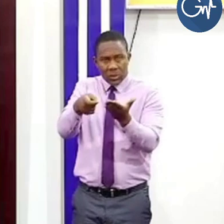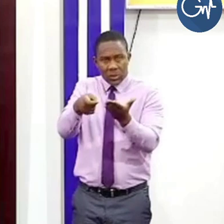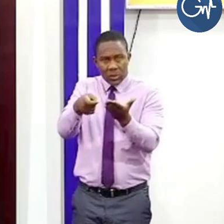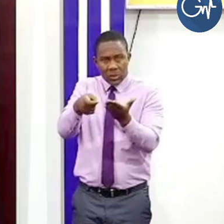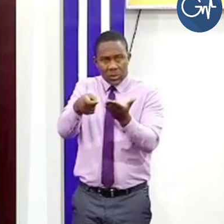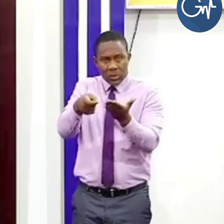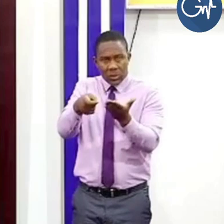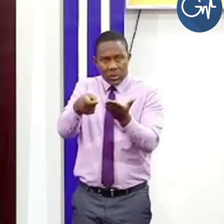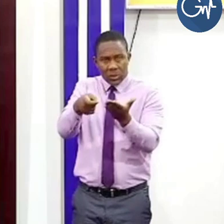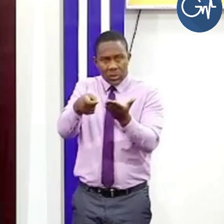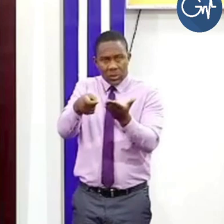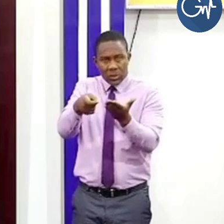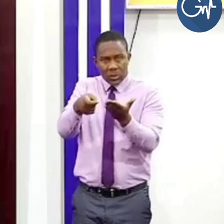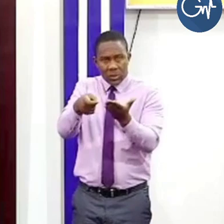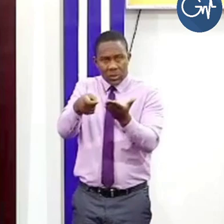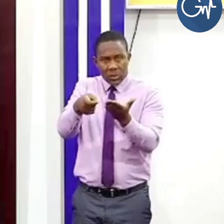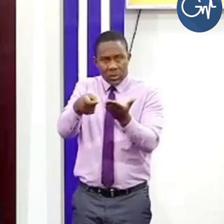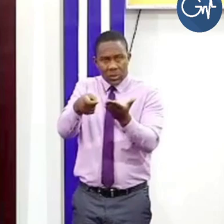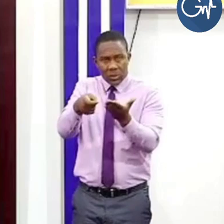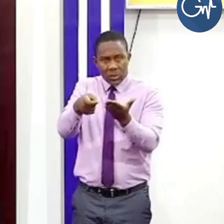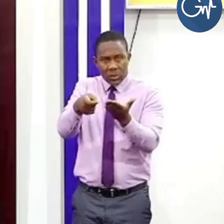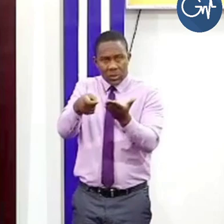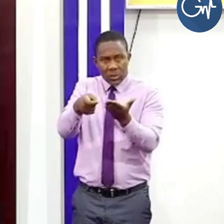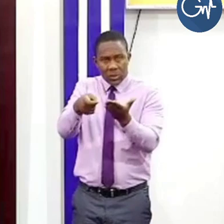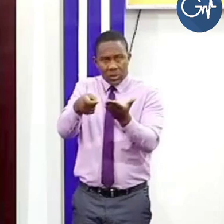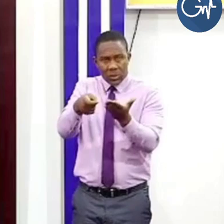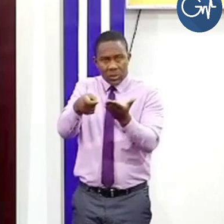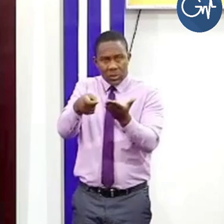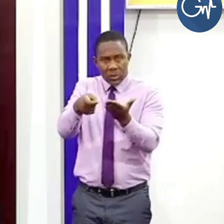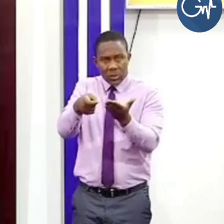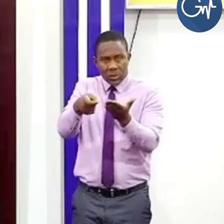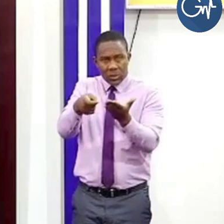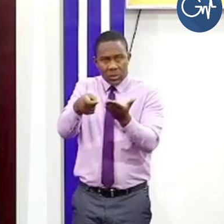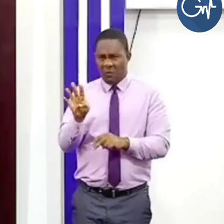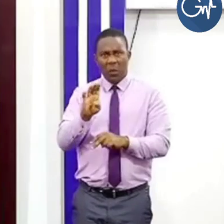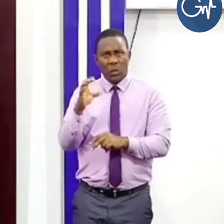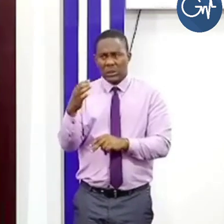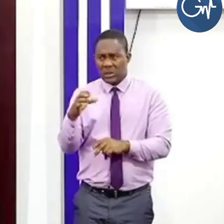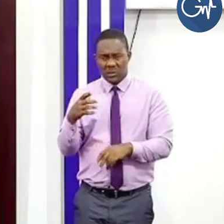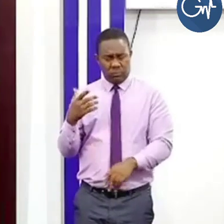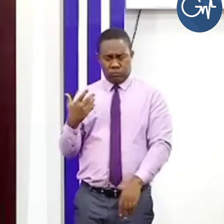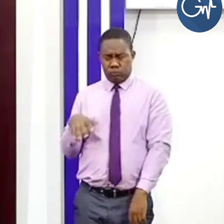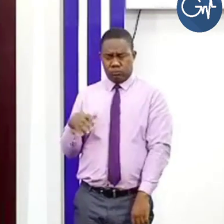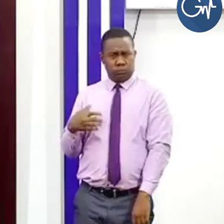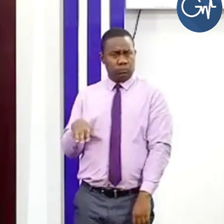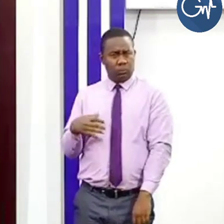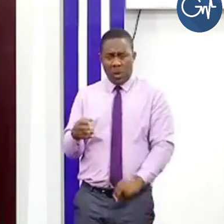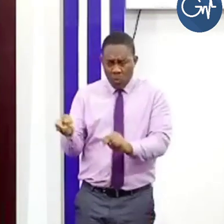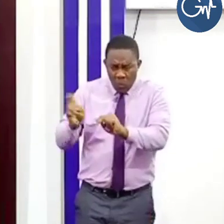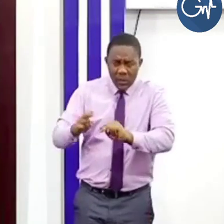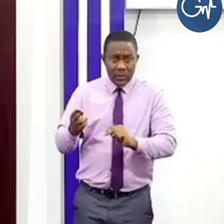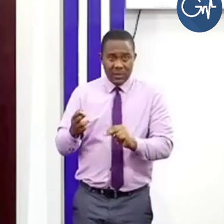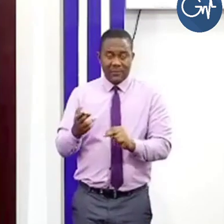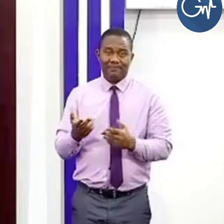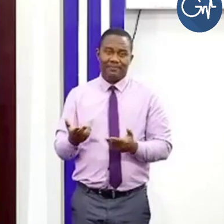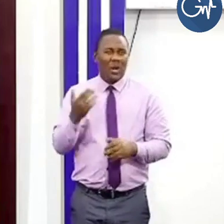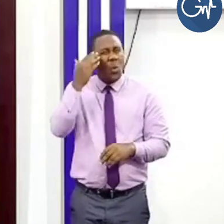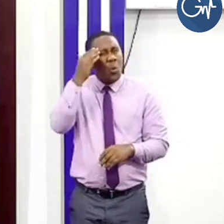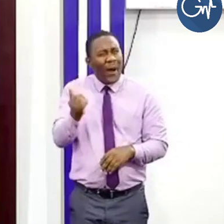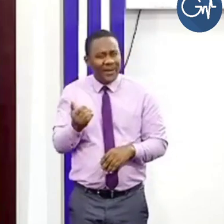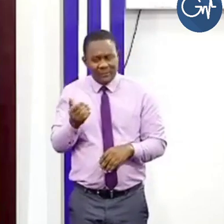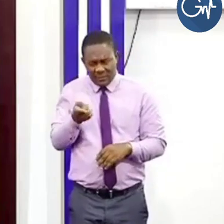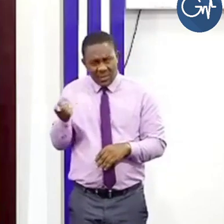crano, a dear yes, the menua, nor the GCD a 9. And in Anujina, in